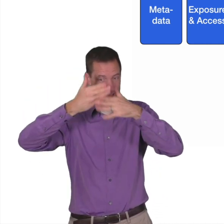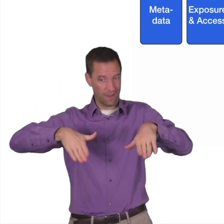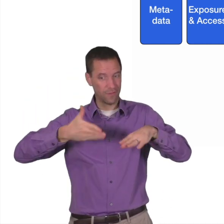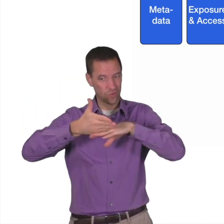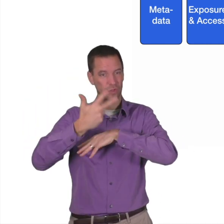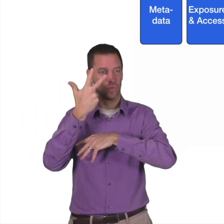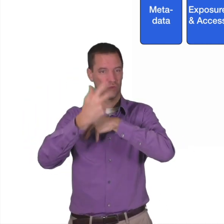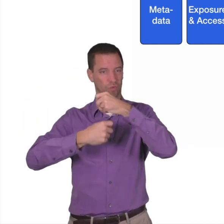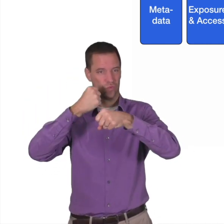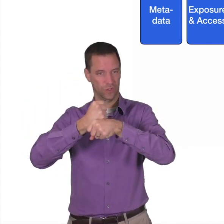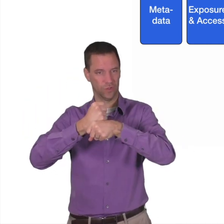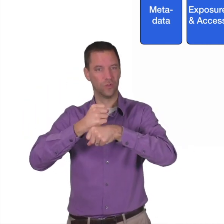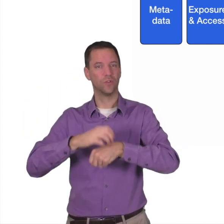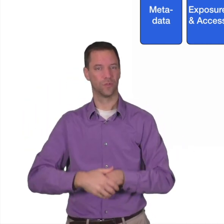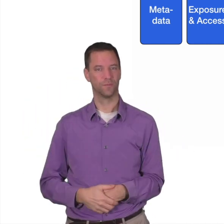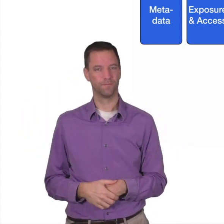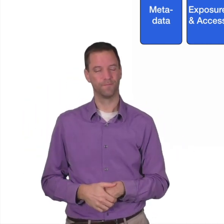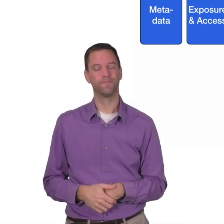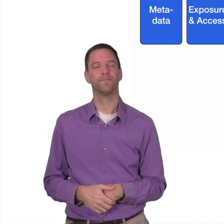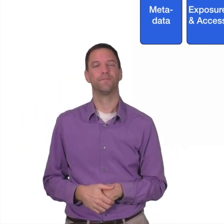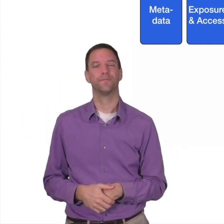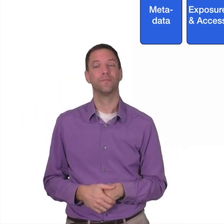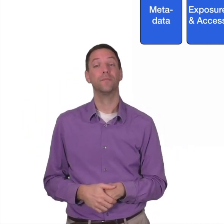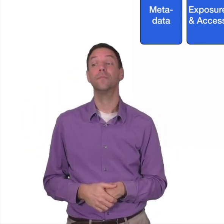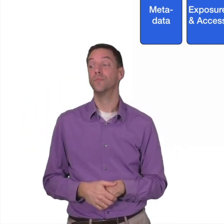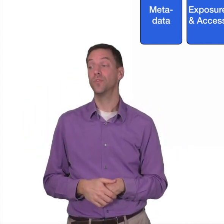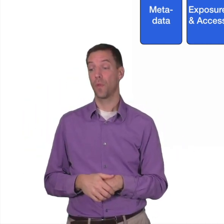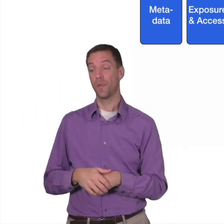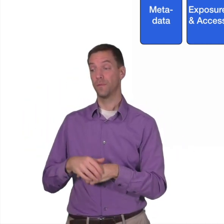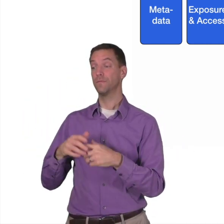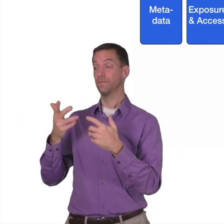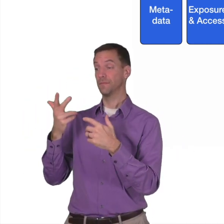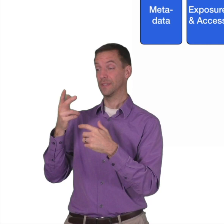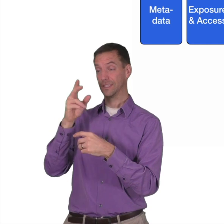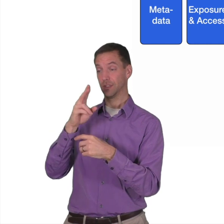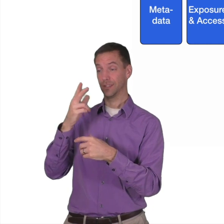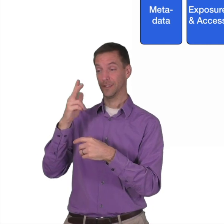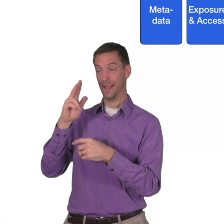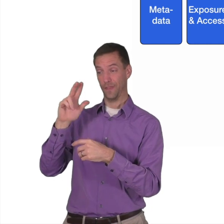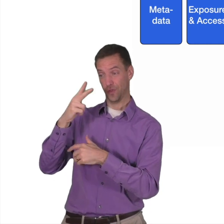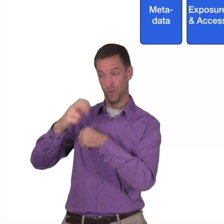system automatically averages those 3 yearly estimates.